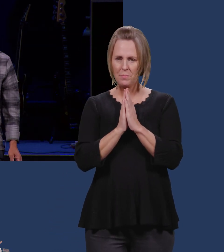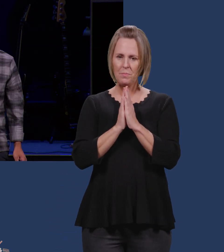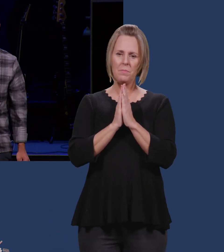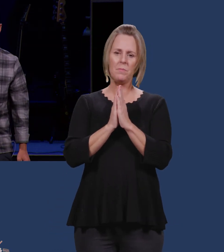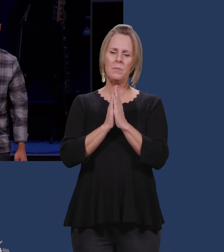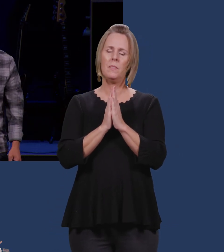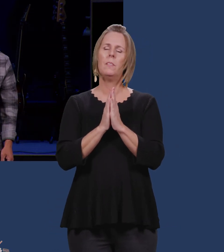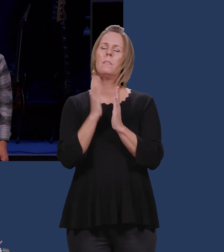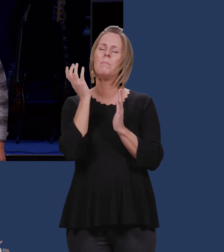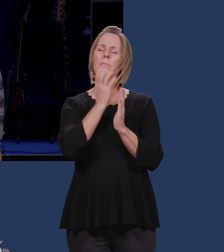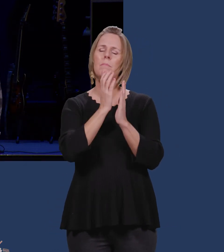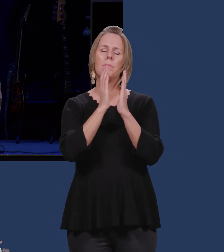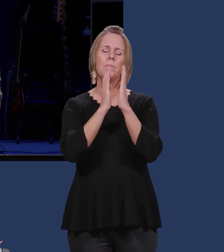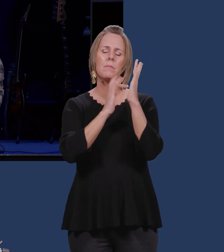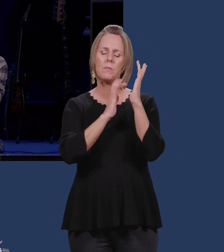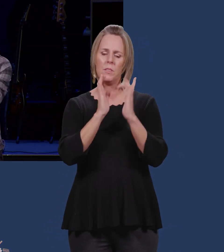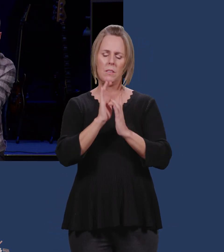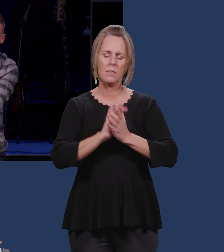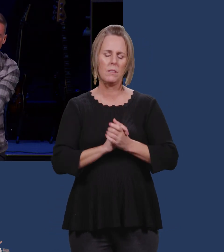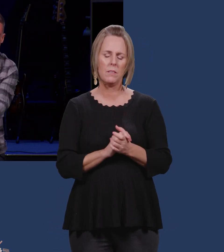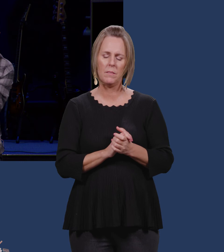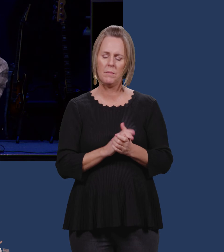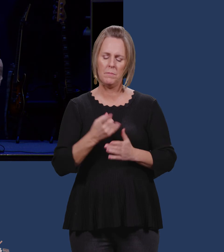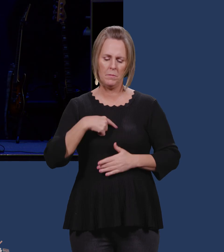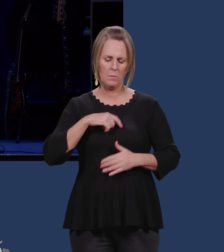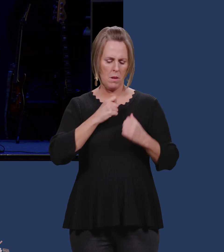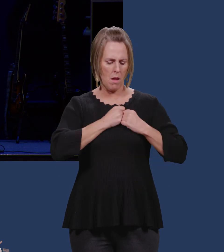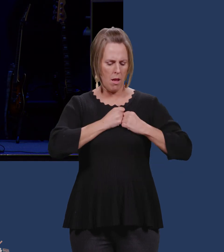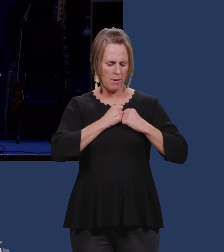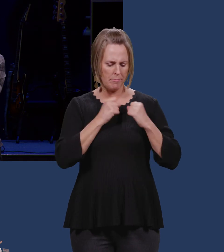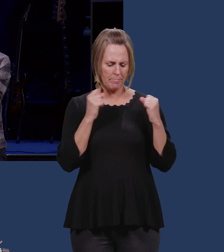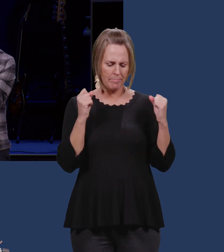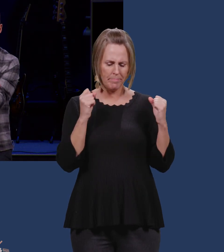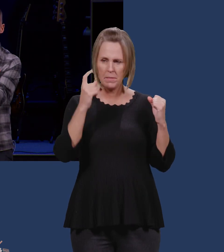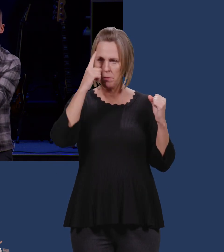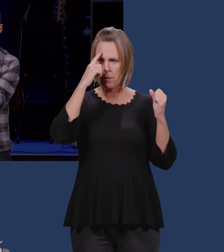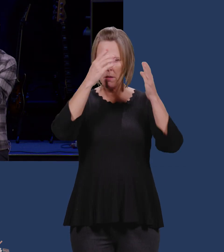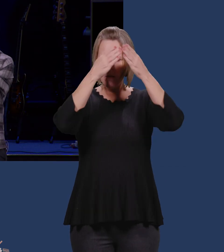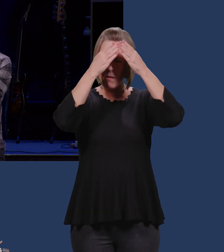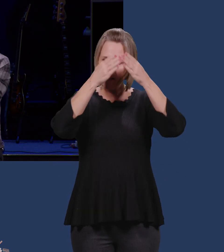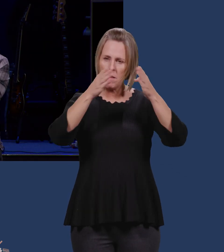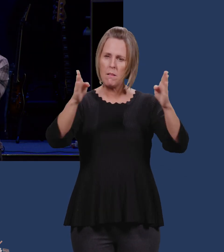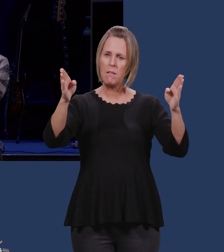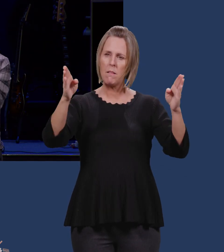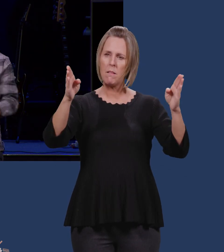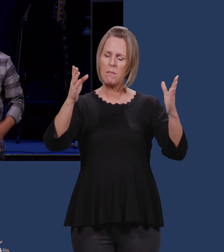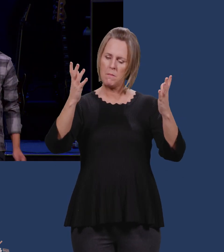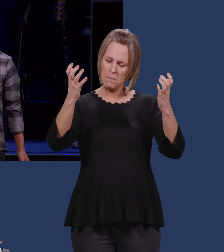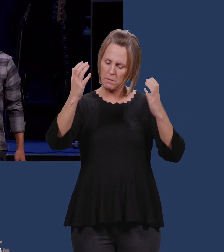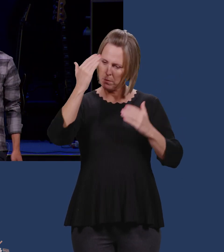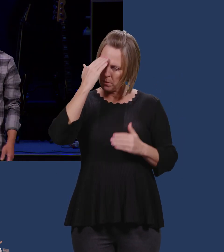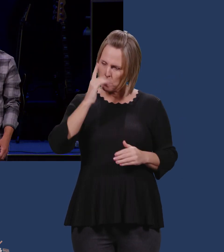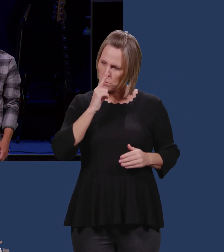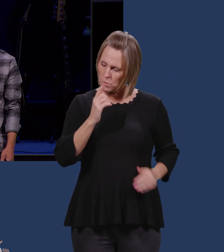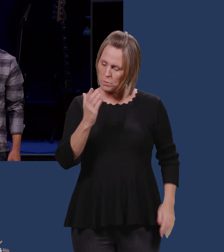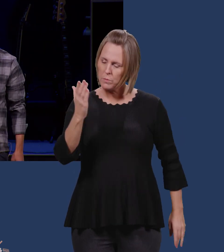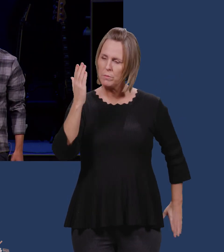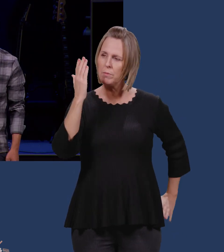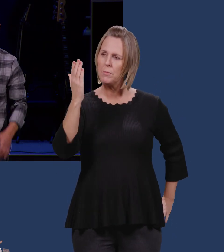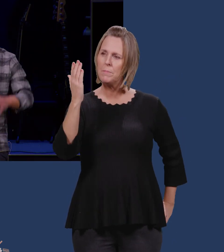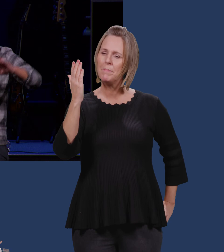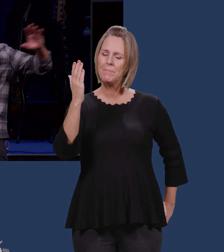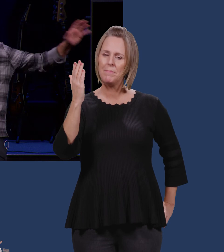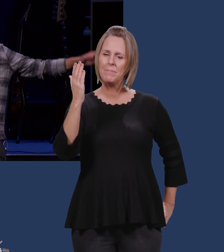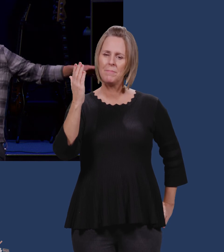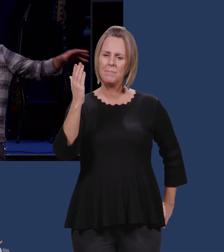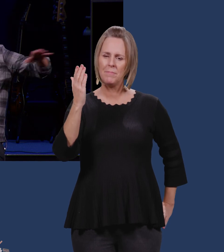Oh, Jesus, we open our hearts, we open our minds, we want to know you.